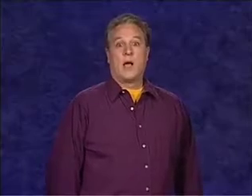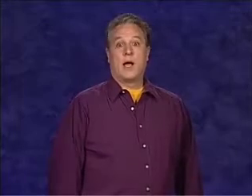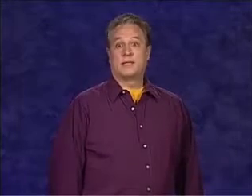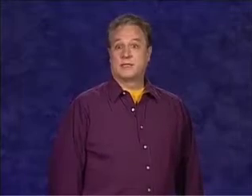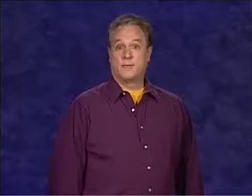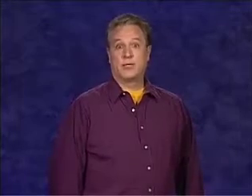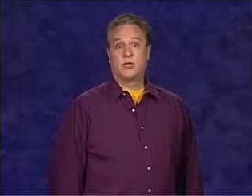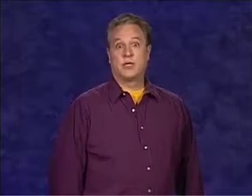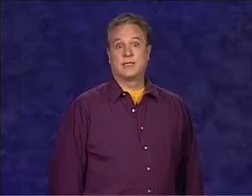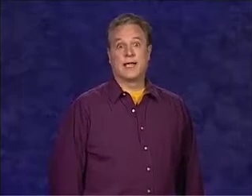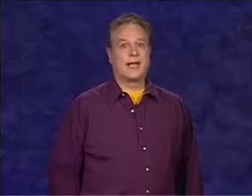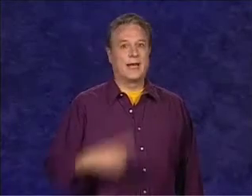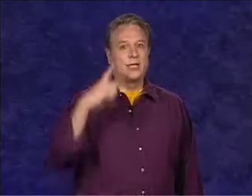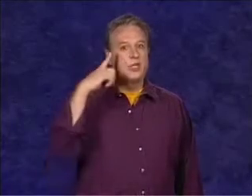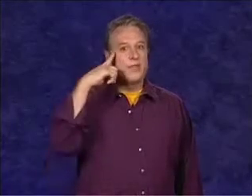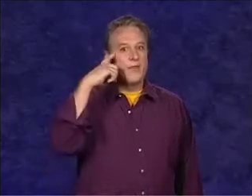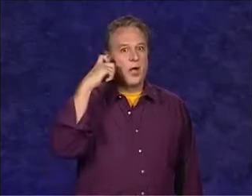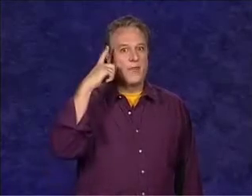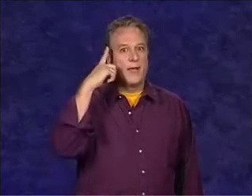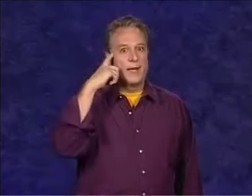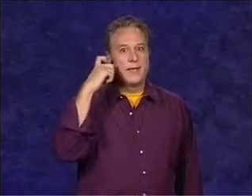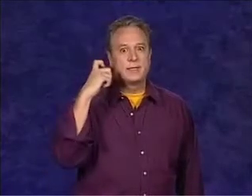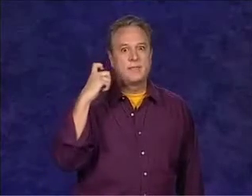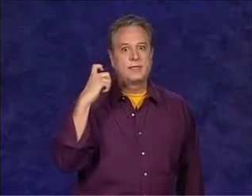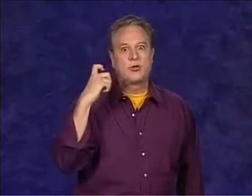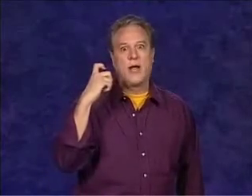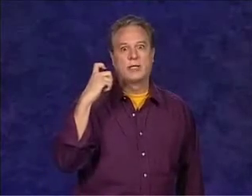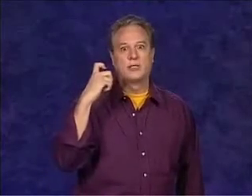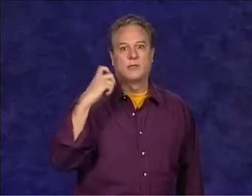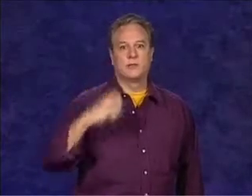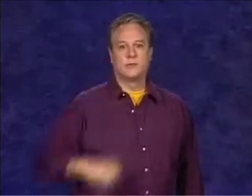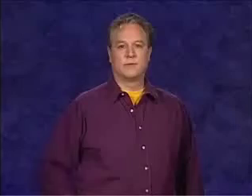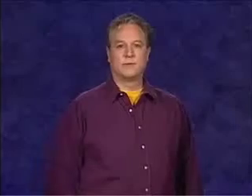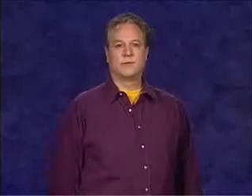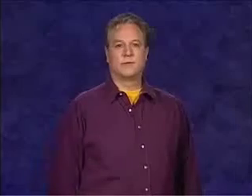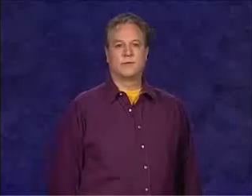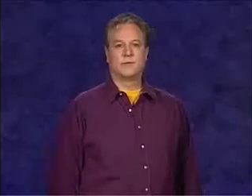A suspicion is like an itchy thought that needs to be scratched.